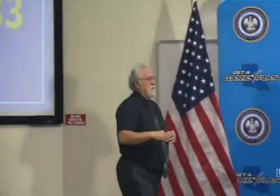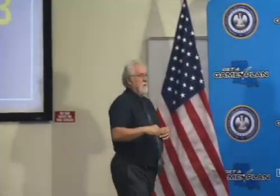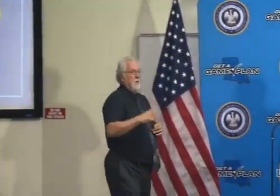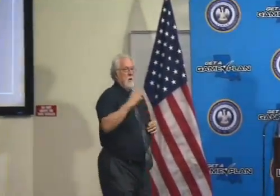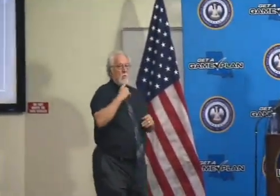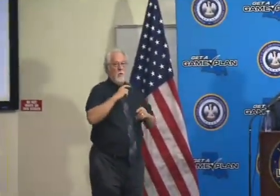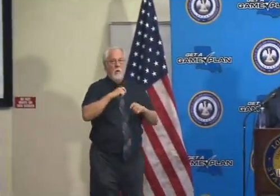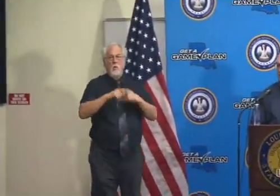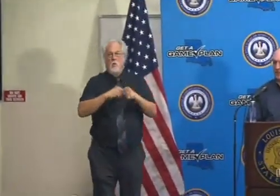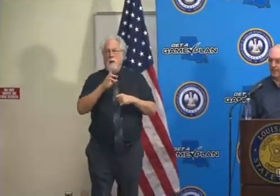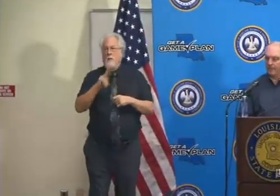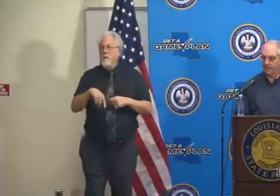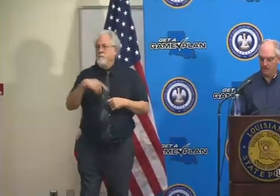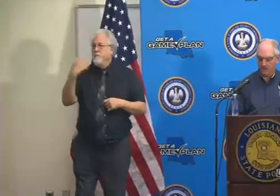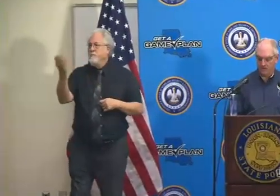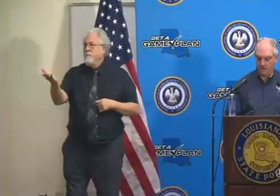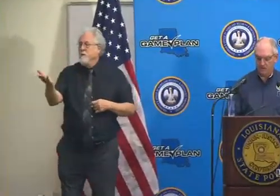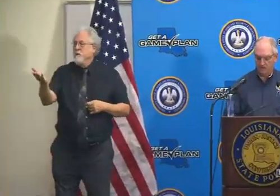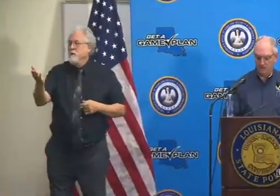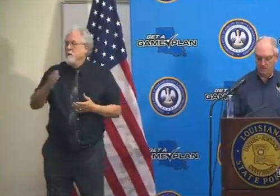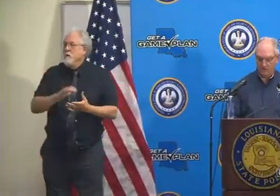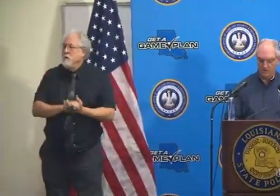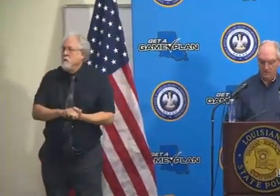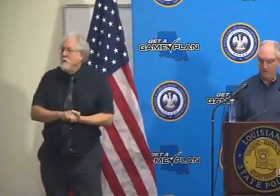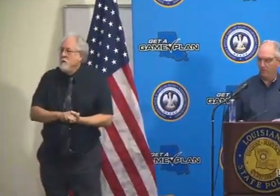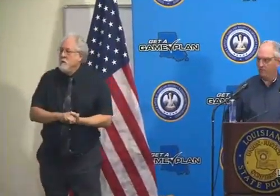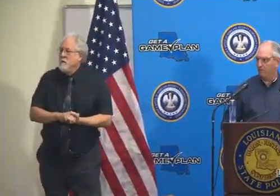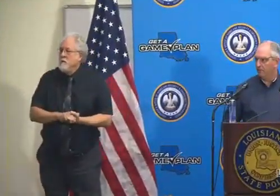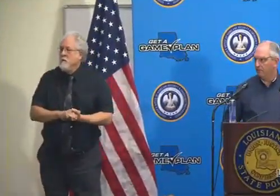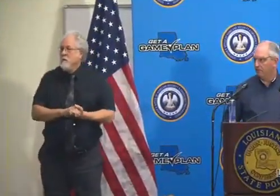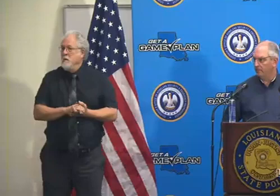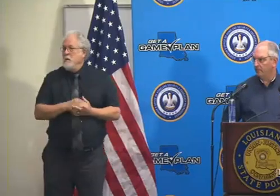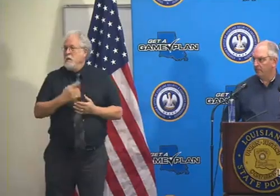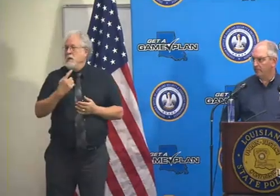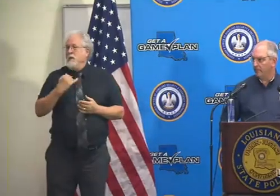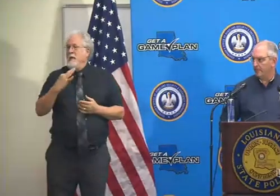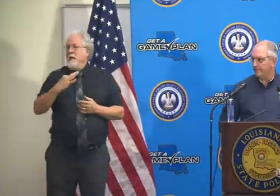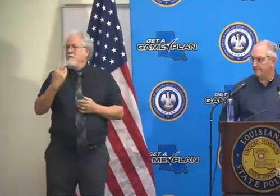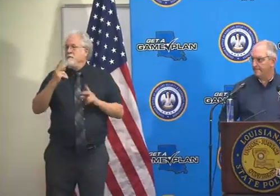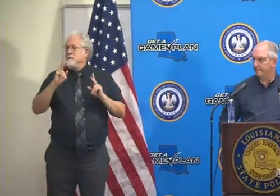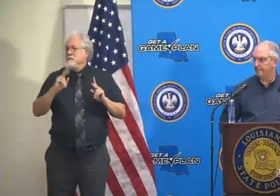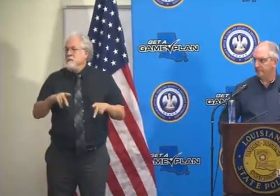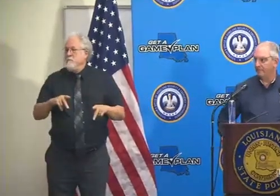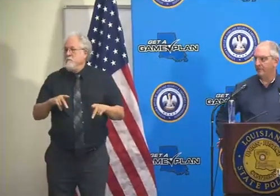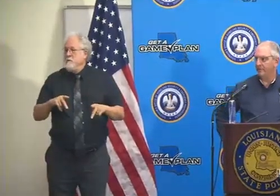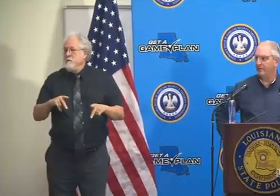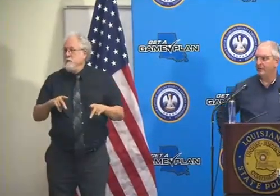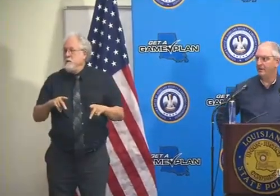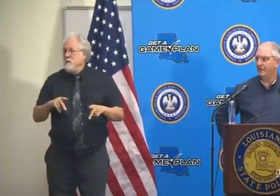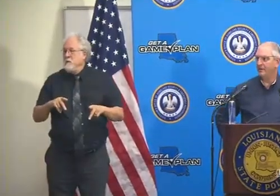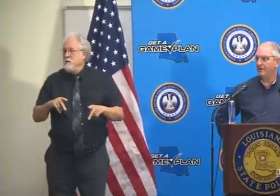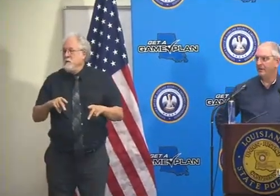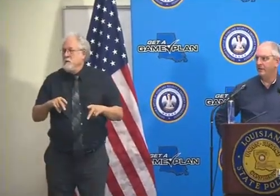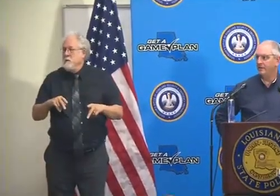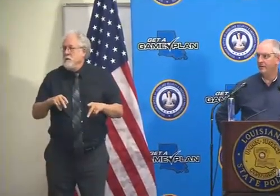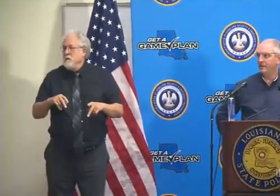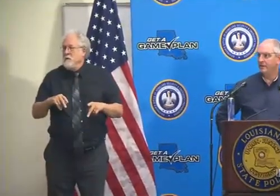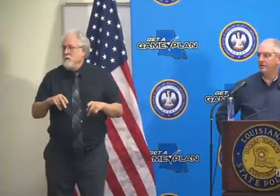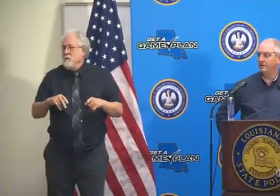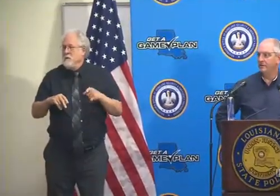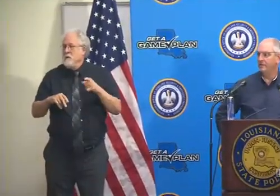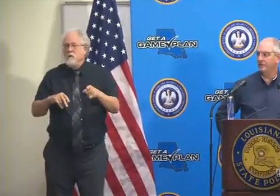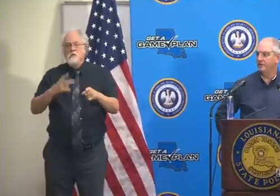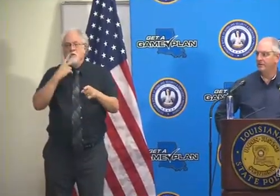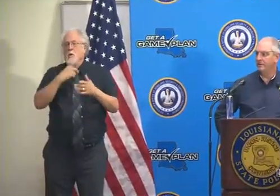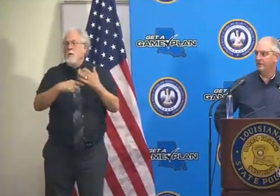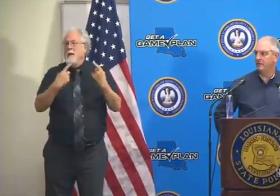up. Yes, sir. Governor, for somebody that might have tuned in Sunday and then see how things turned out today, is there